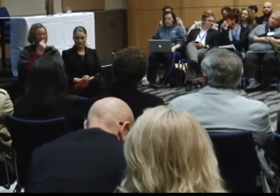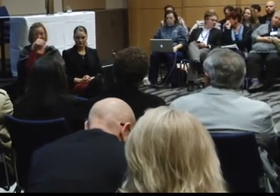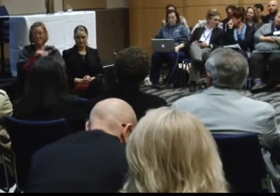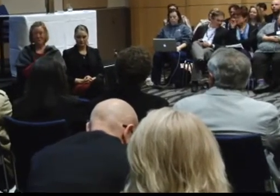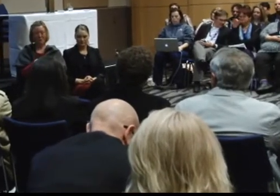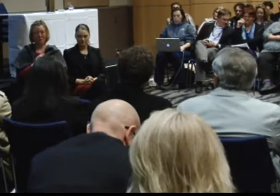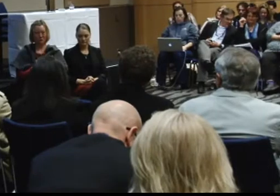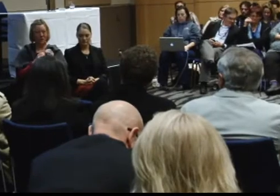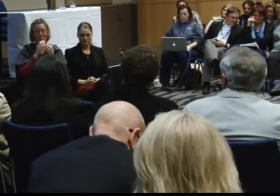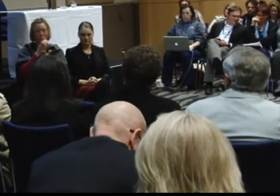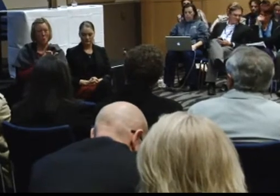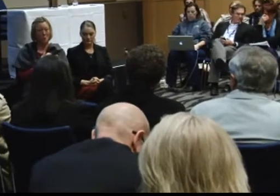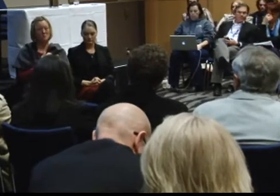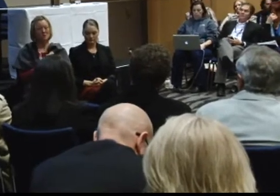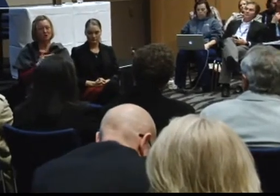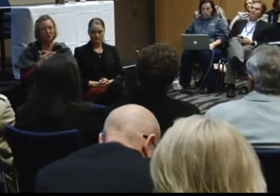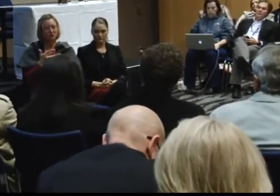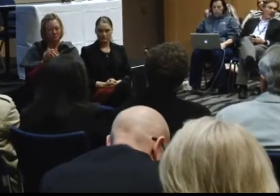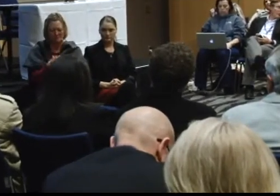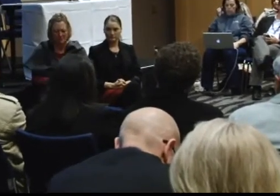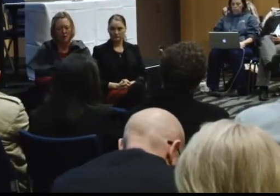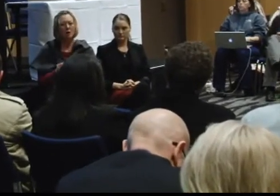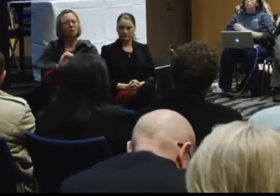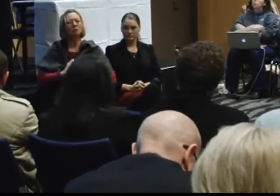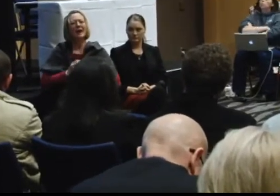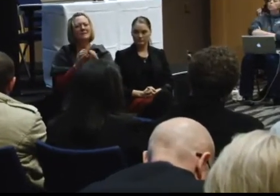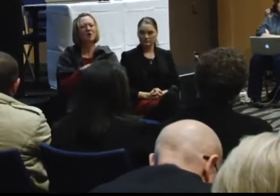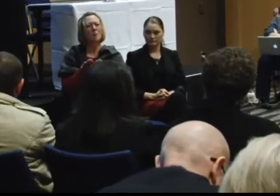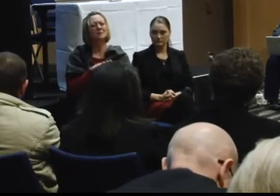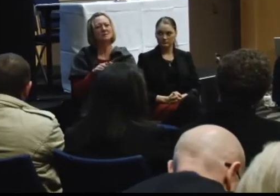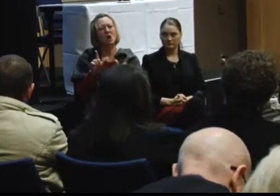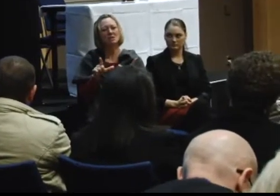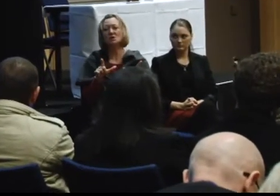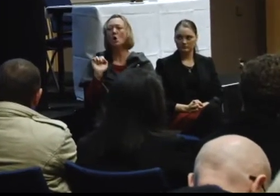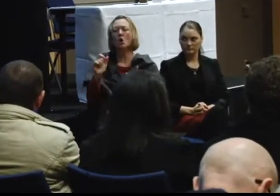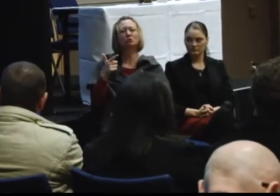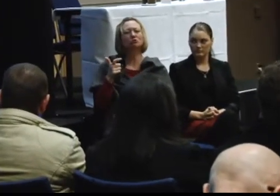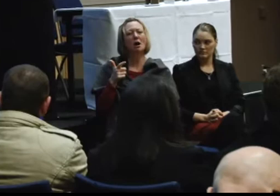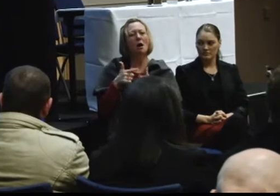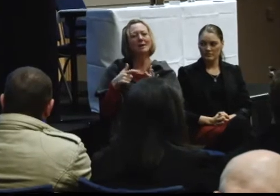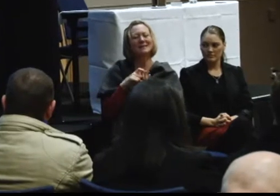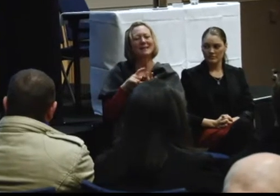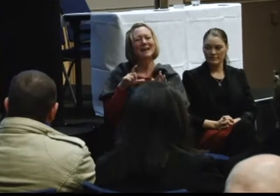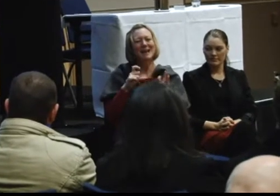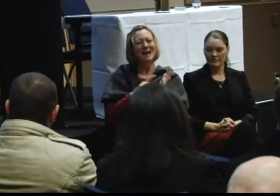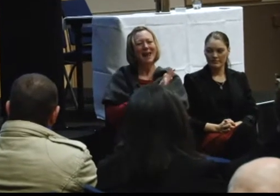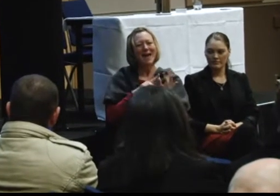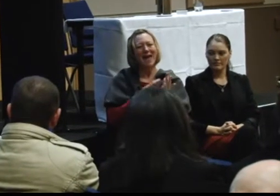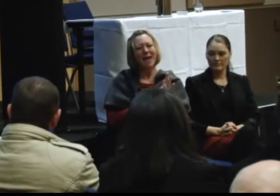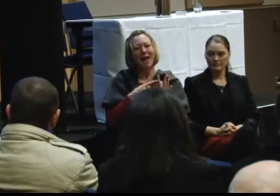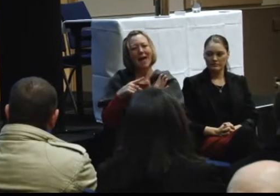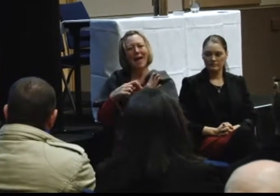material through a Creative Commons license. Absolutely fantastic. Her Twitter ID is Claire Amos NZ. And I